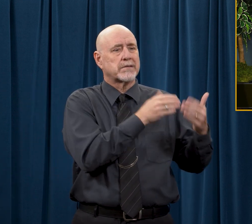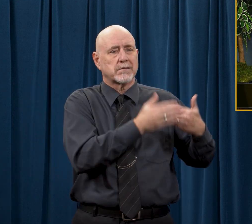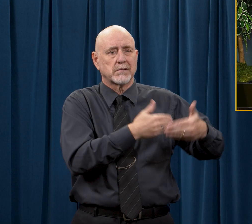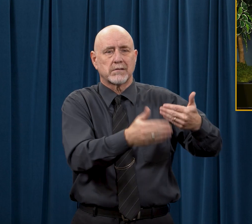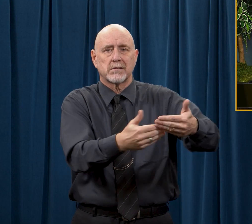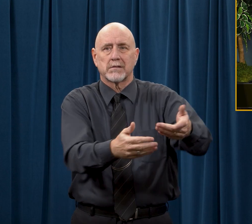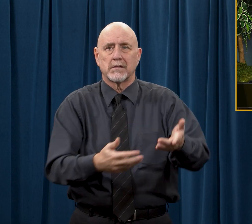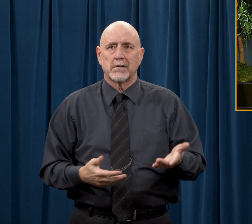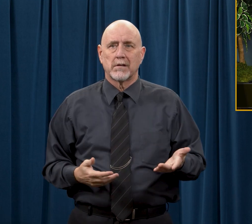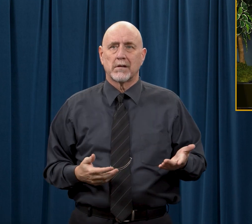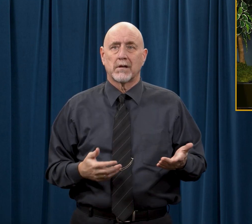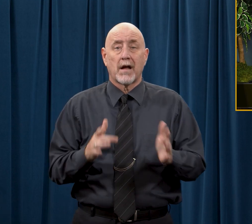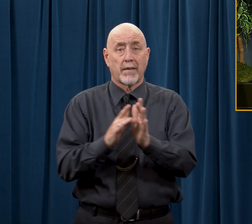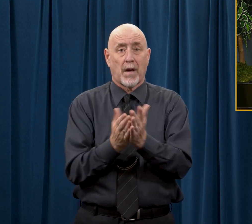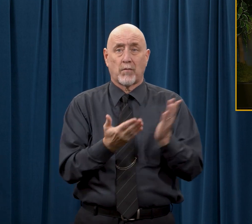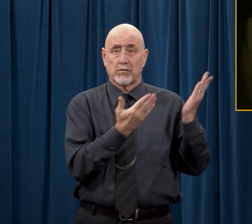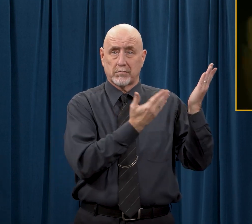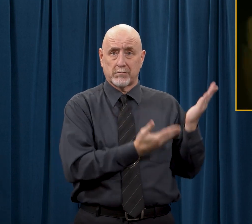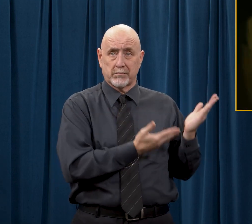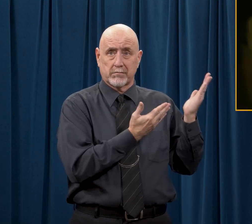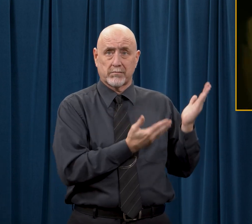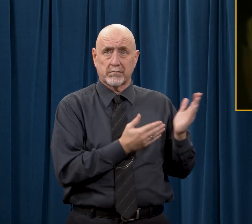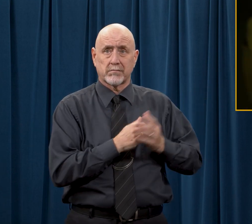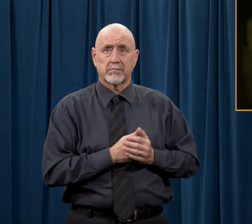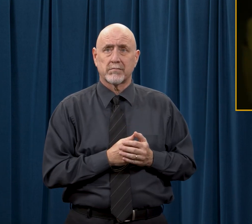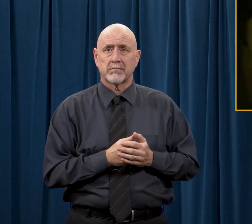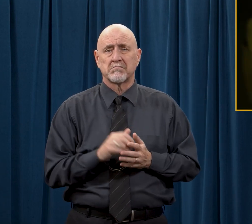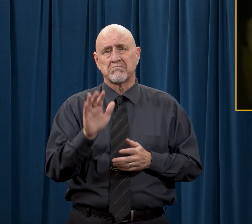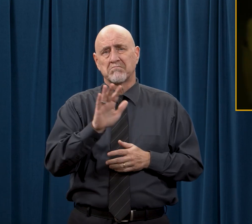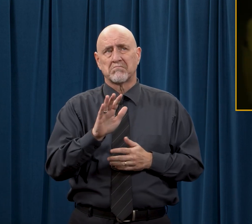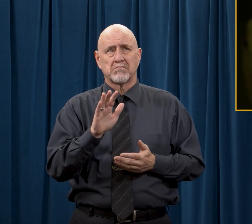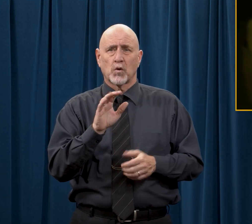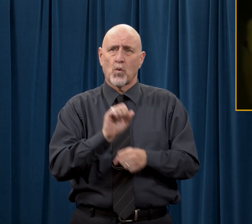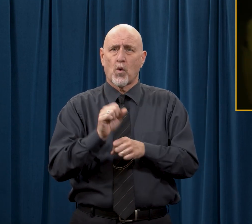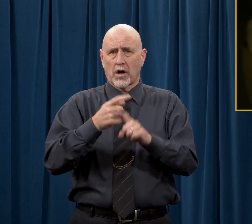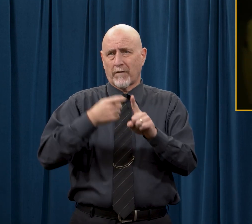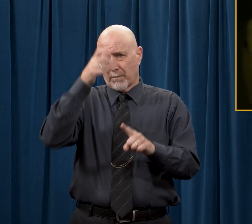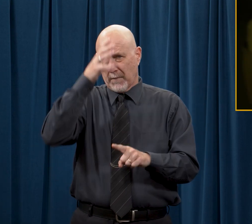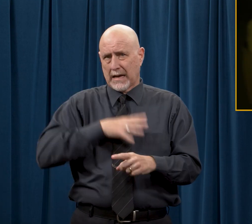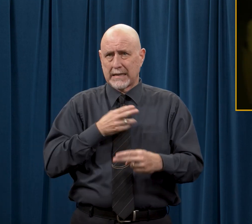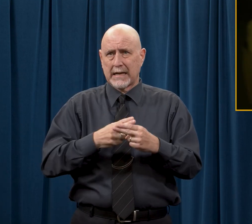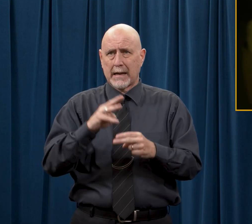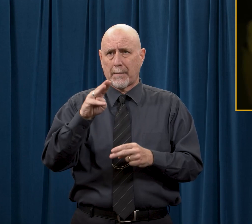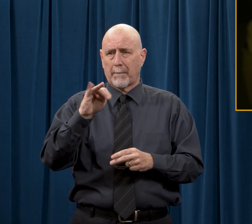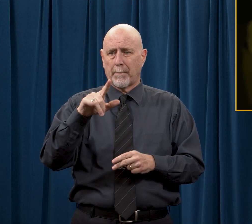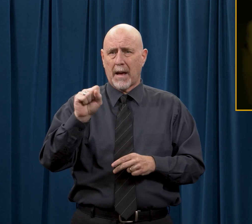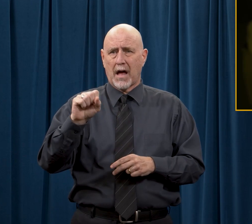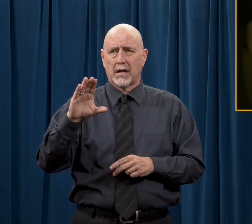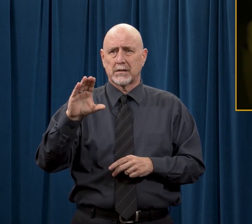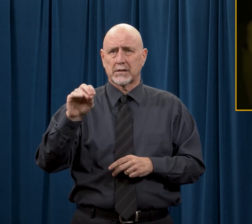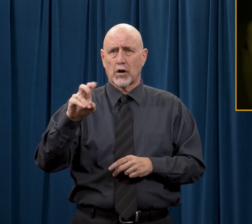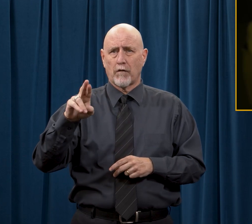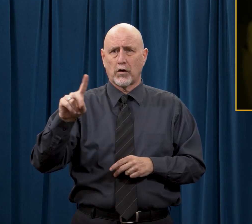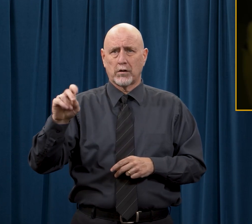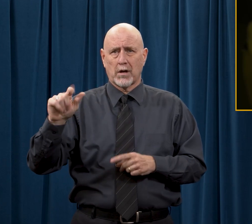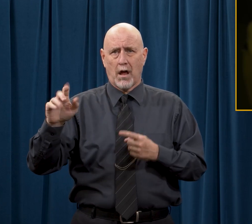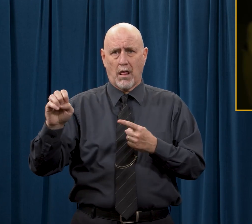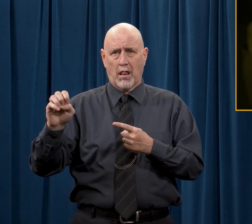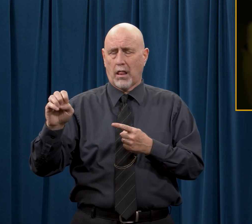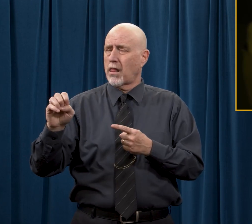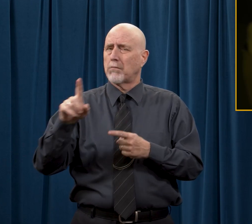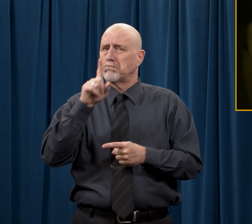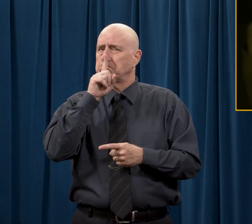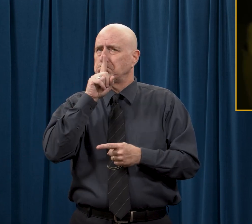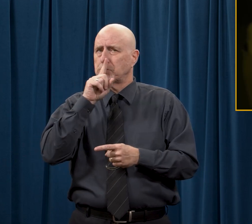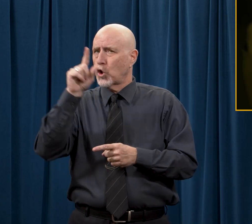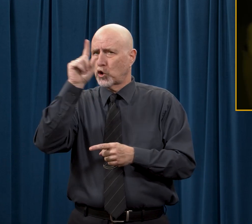or they copied it over. This Bible here was probably the work of a man by the name of Miles Coverdale, who